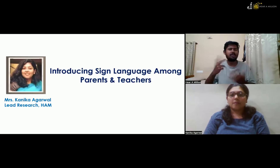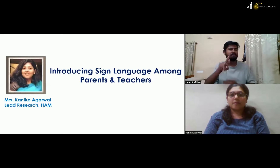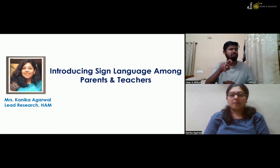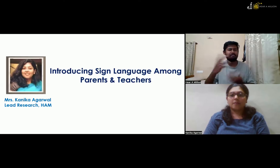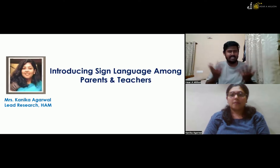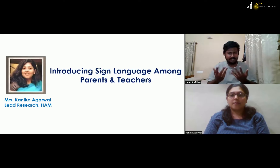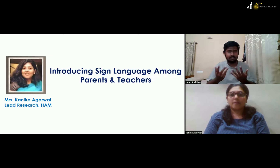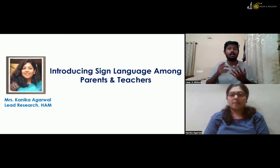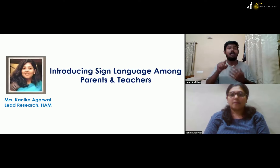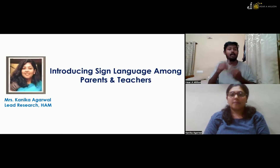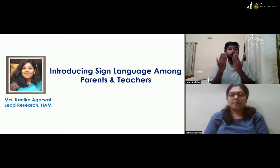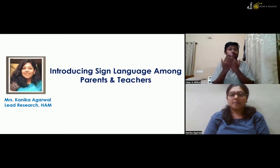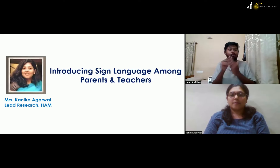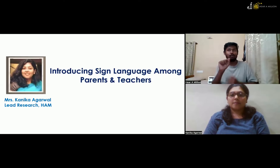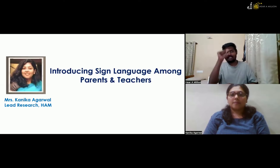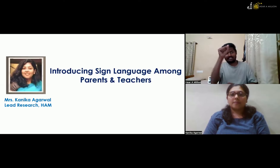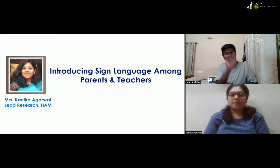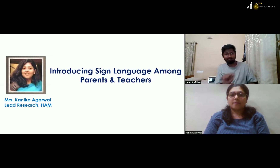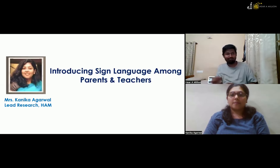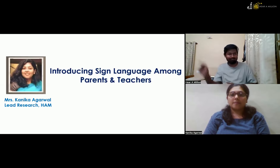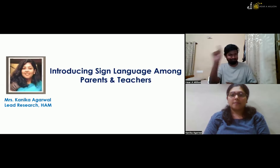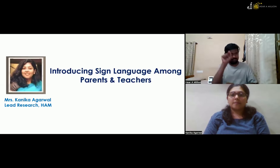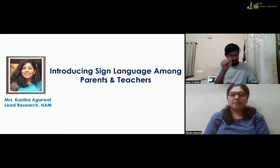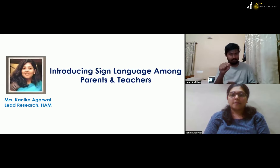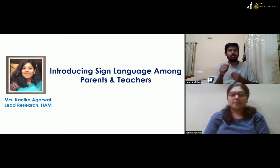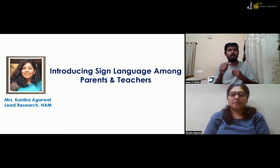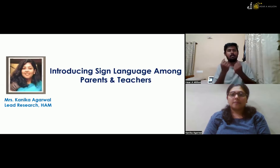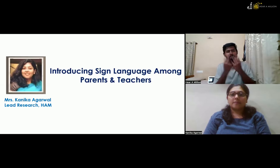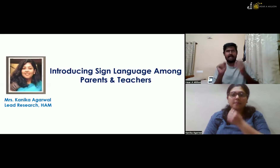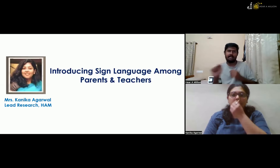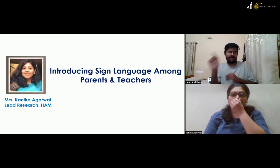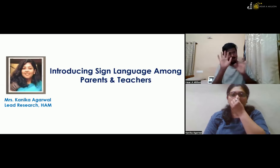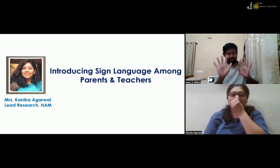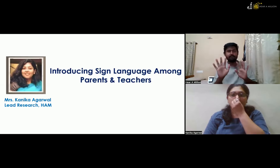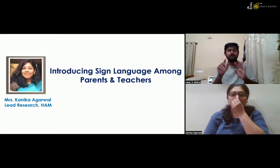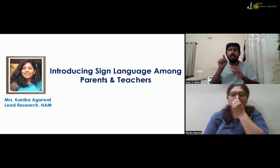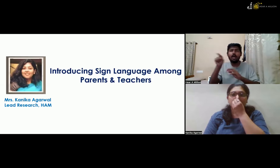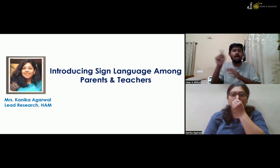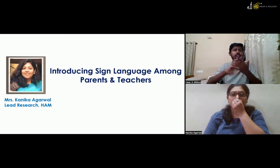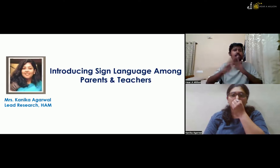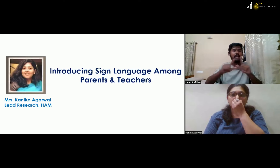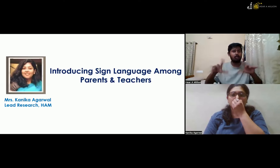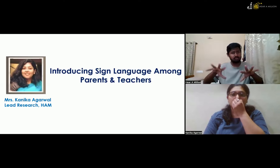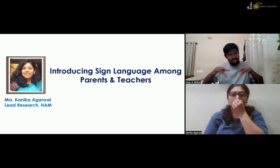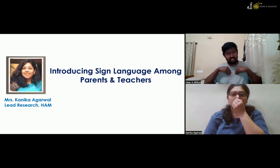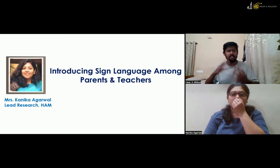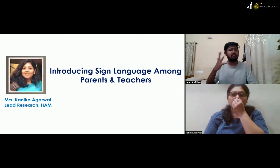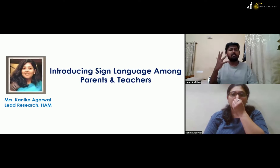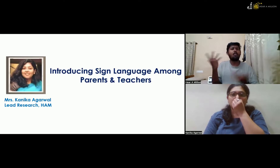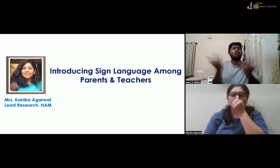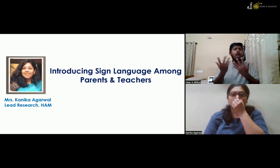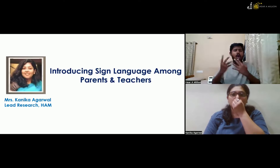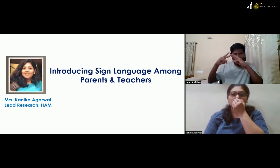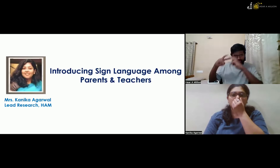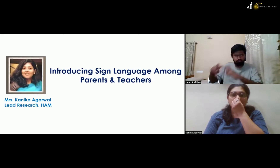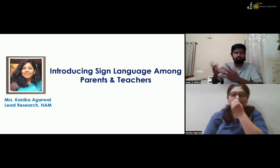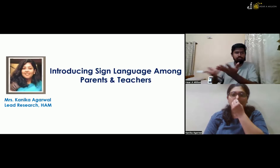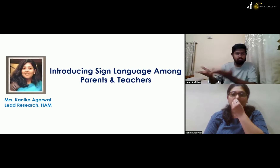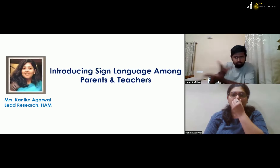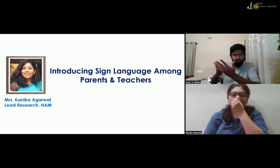community, and she wanted to do the action research. Action research means where she is working on the schools where